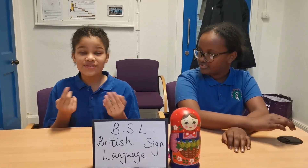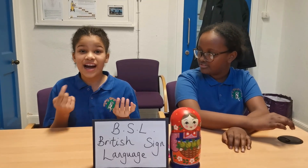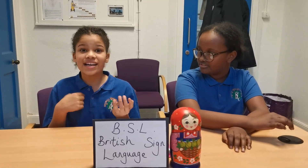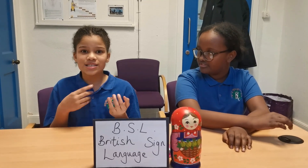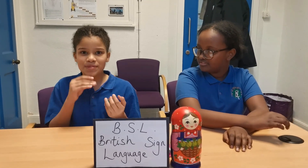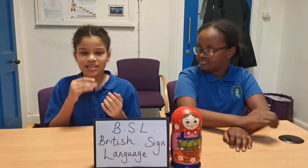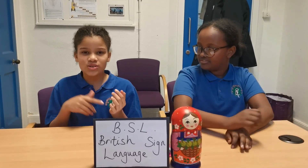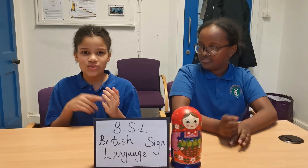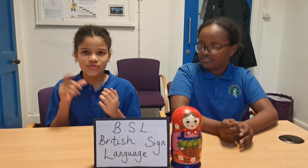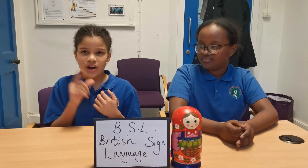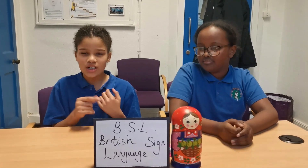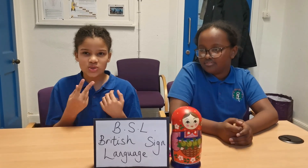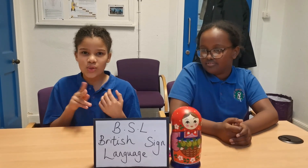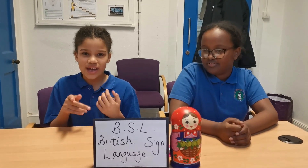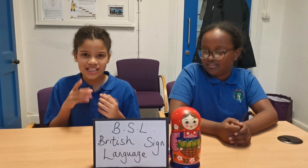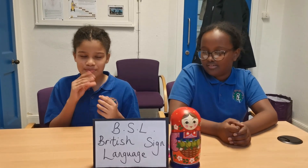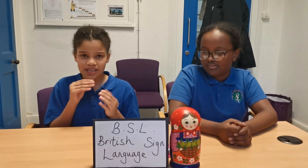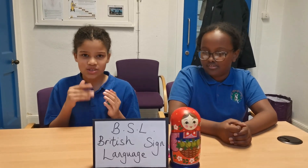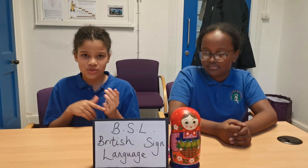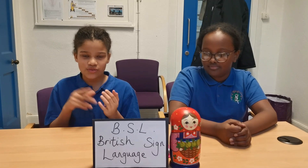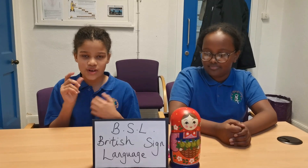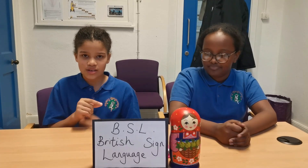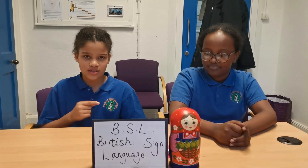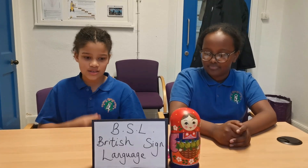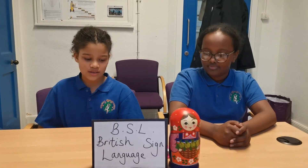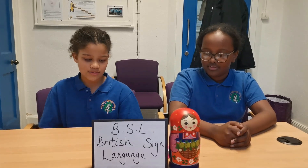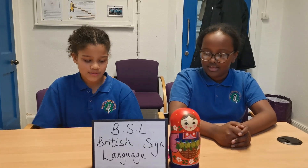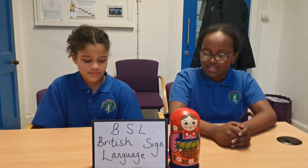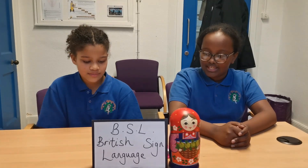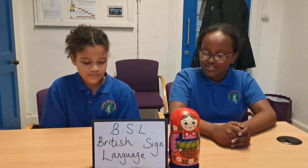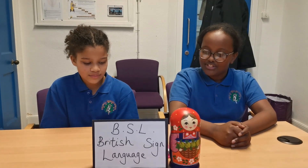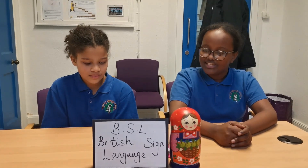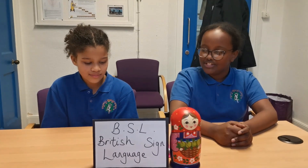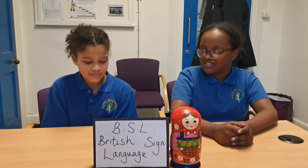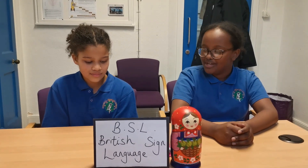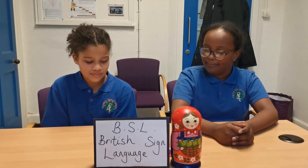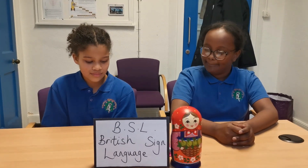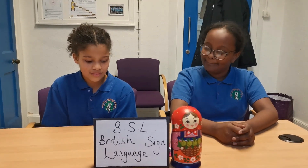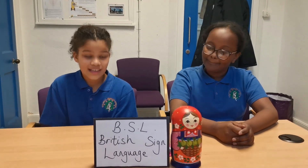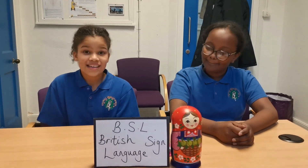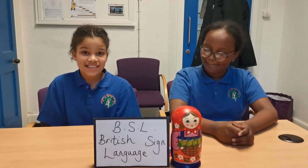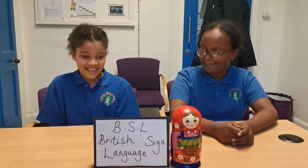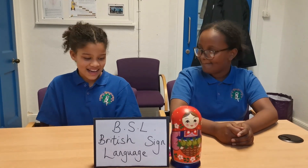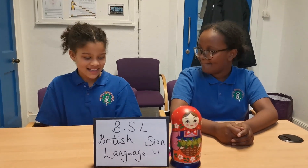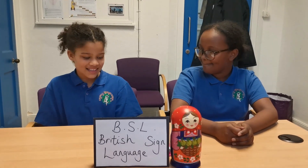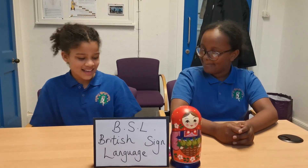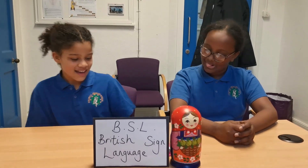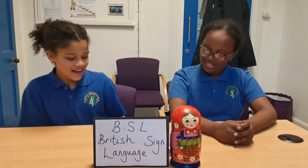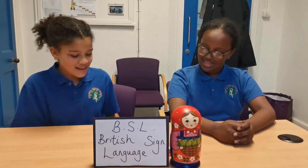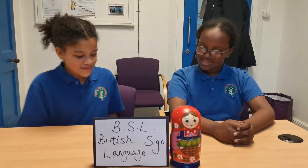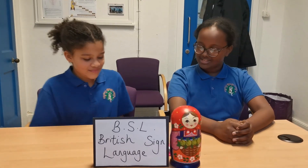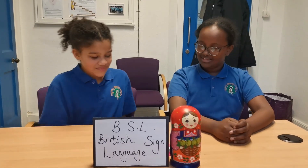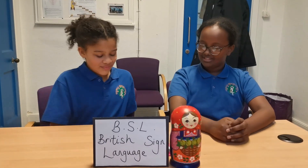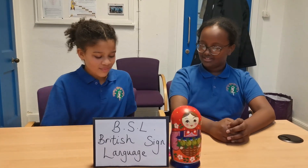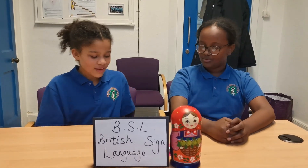if I speak too fast or they speak too fast. Can you teach us some? Yes. What